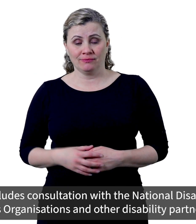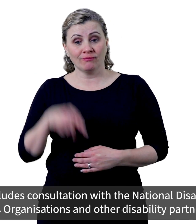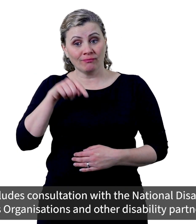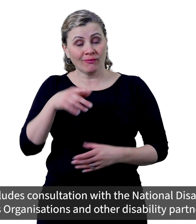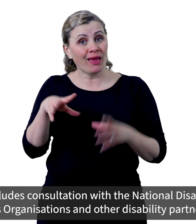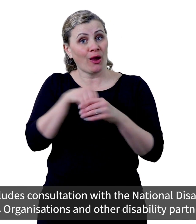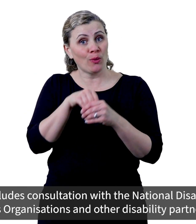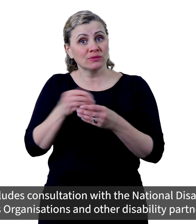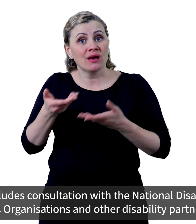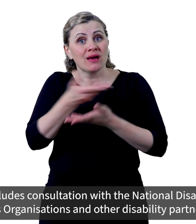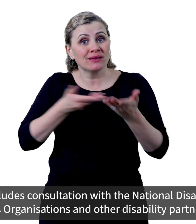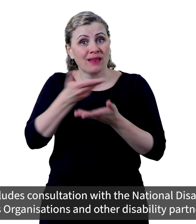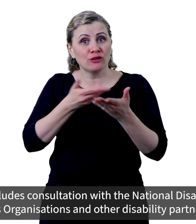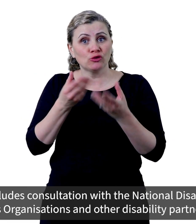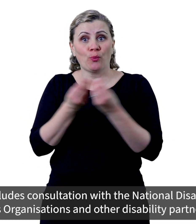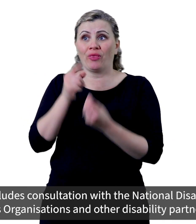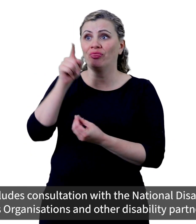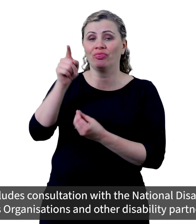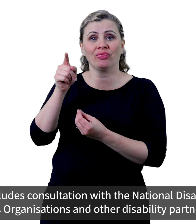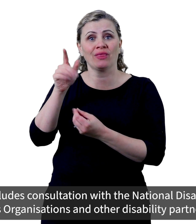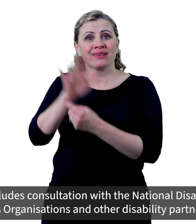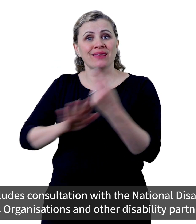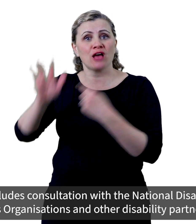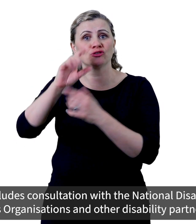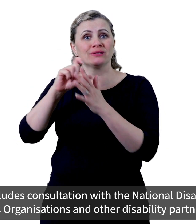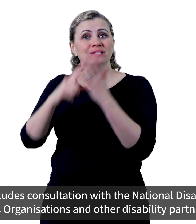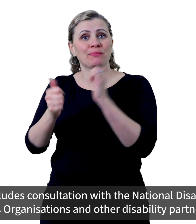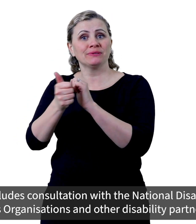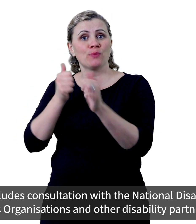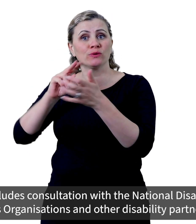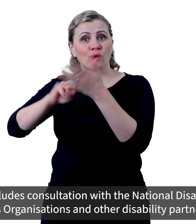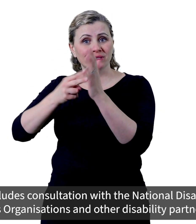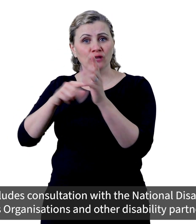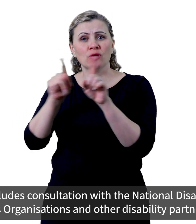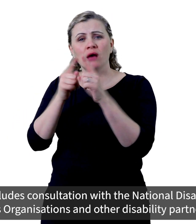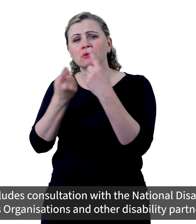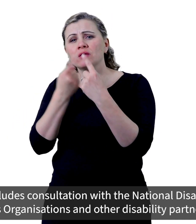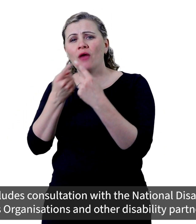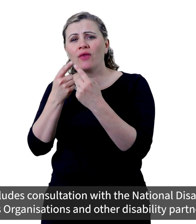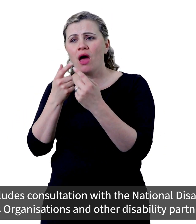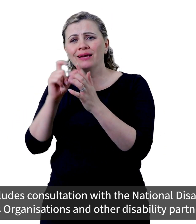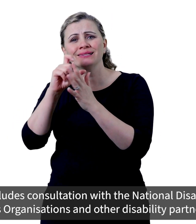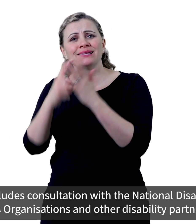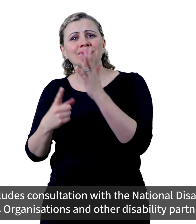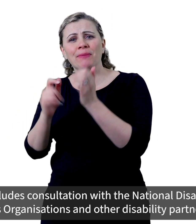This includes consultation with the national disability sports organisations and other disability partners.